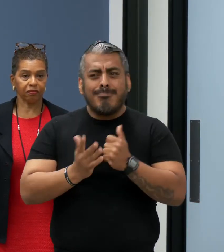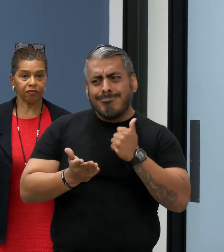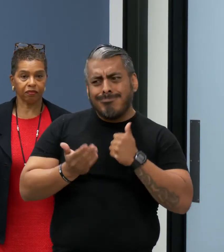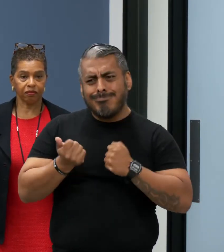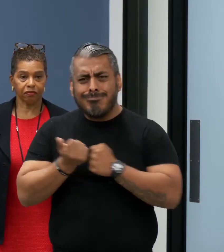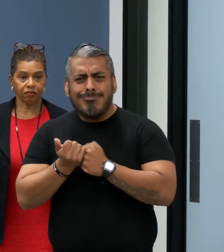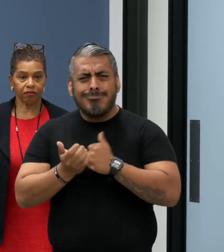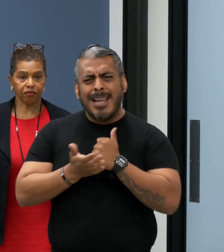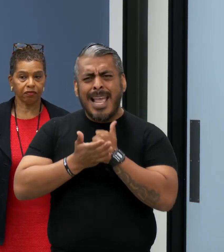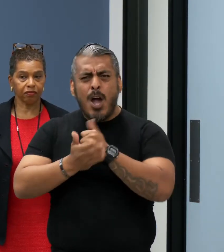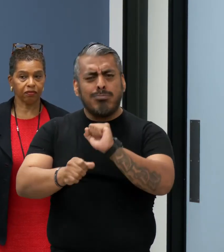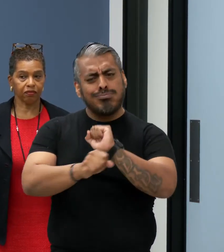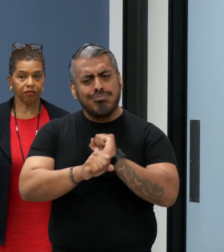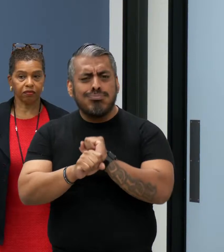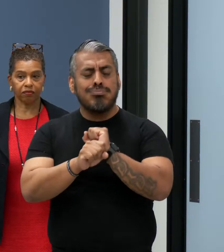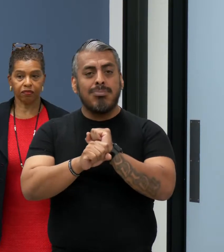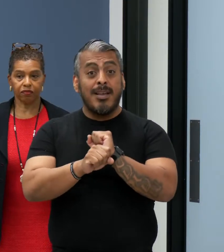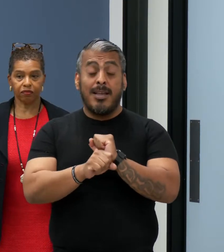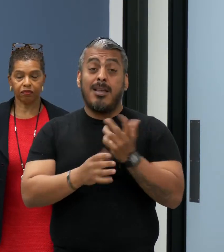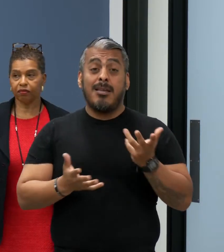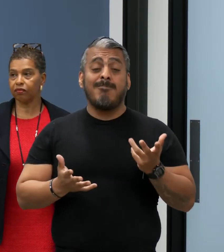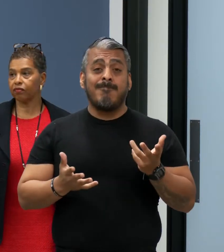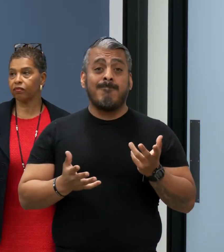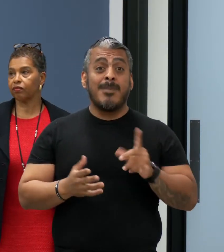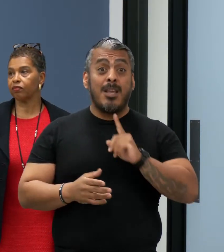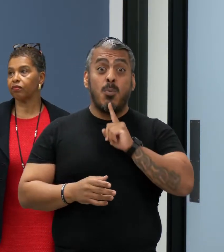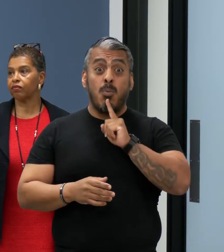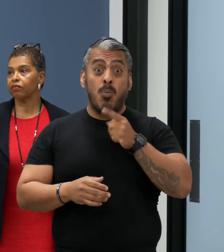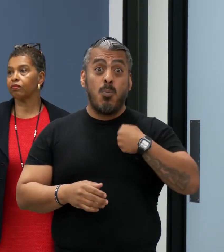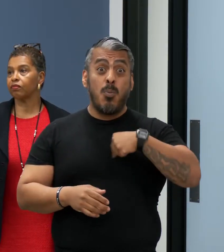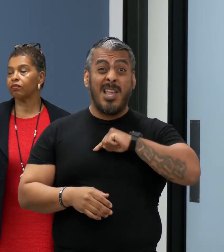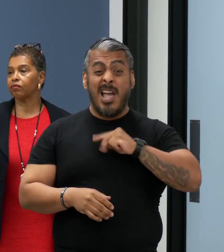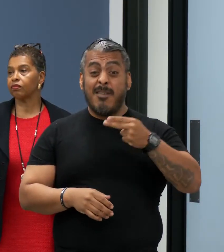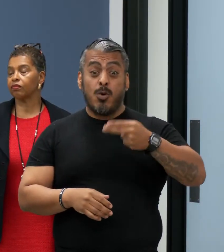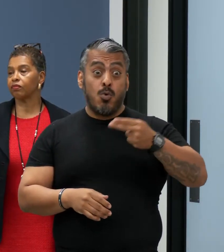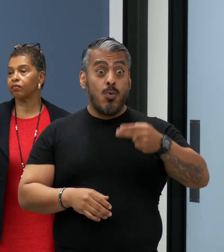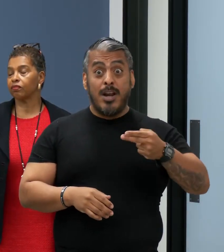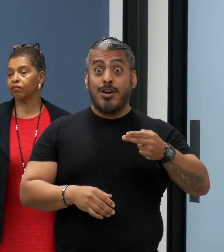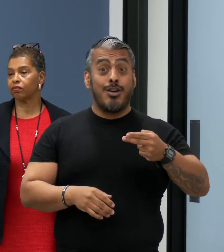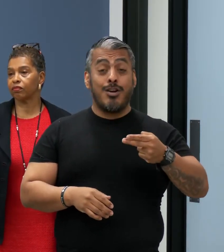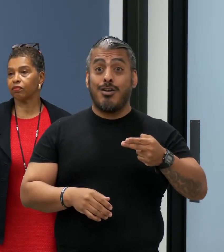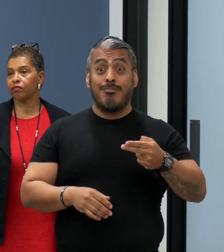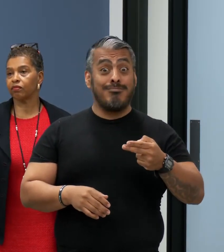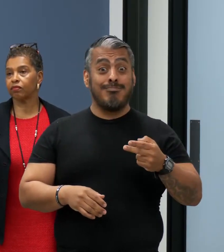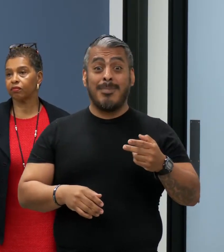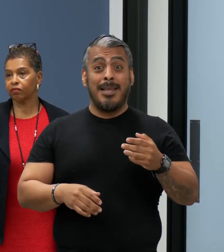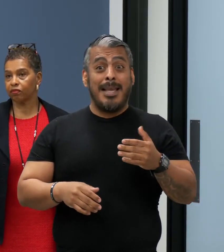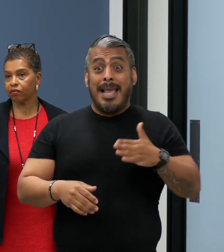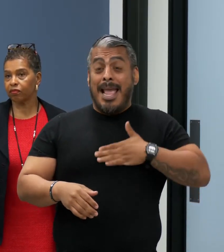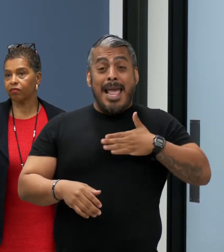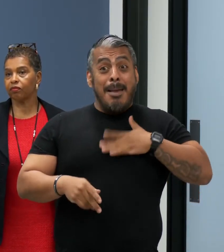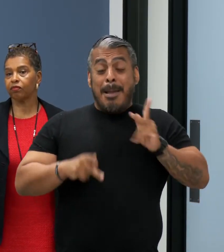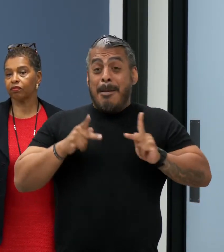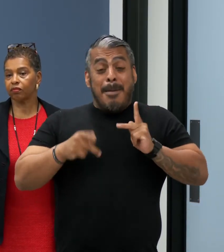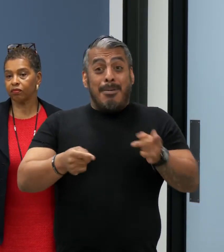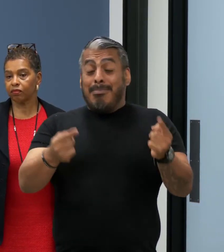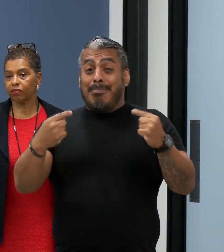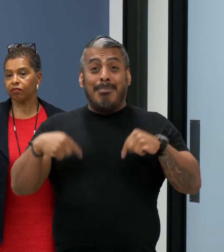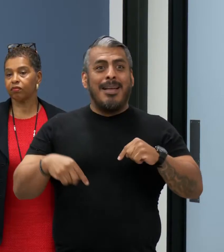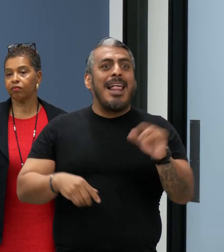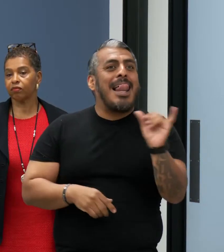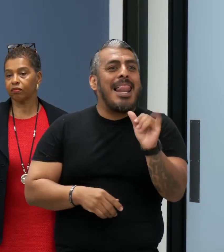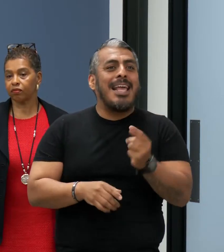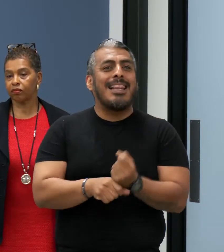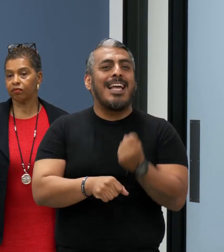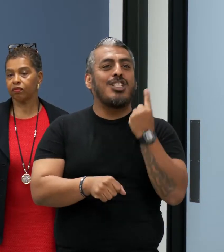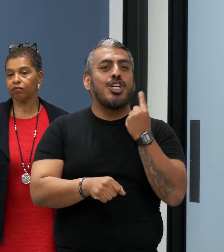done. And we had record turnout and enthusiasm at this year's point in time count, just like we had last